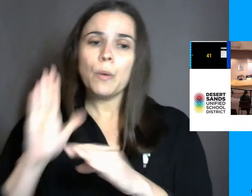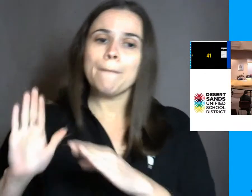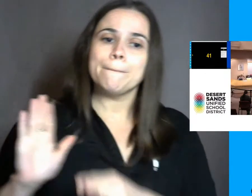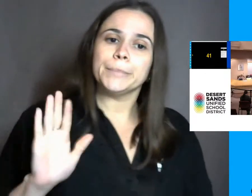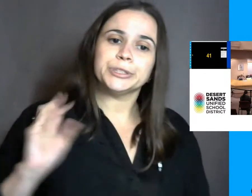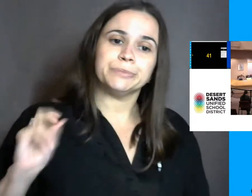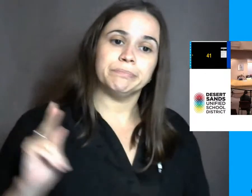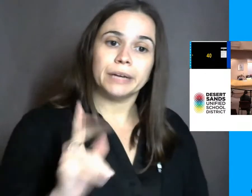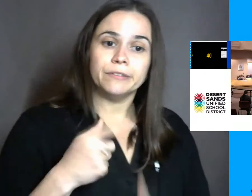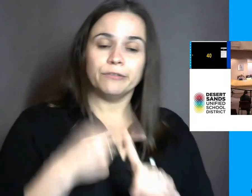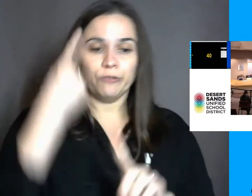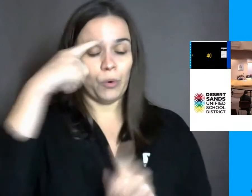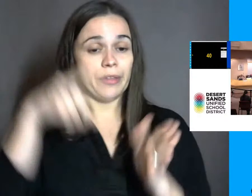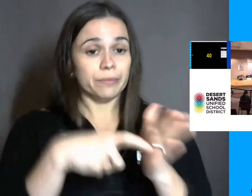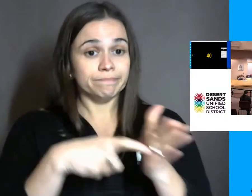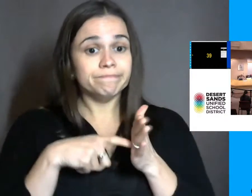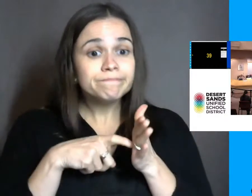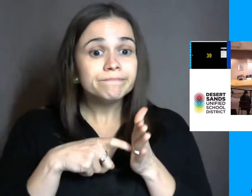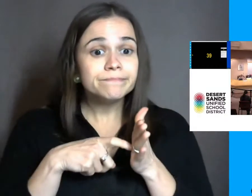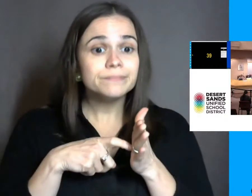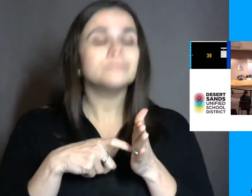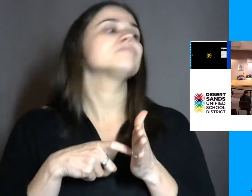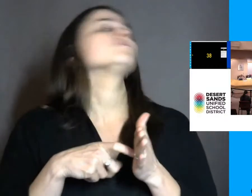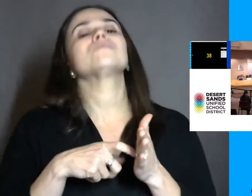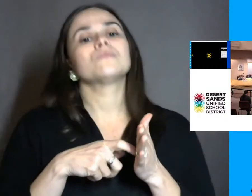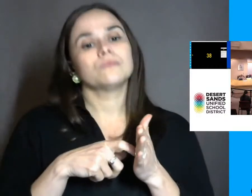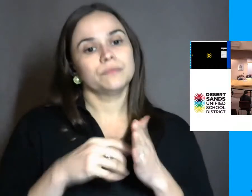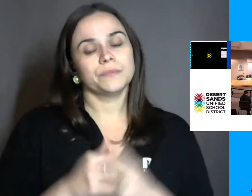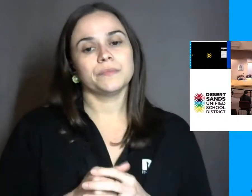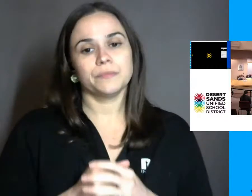The more we push back the mandate enforcers get,